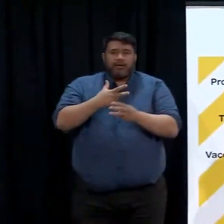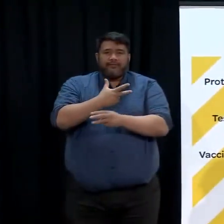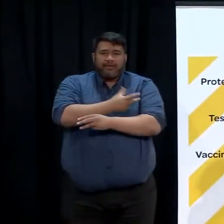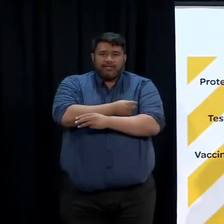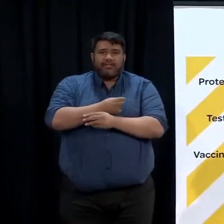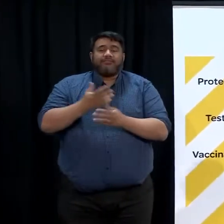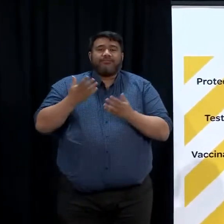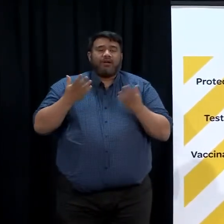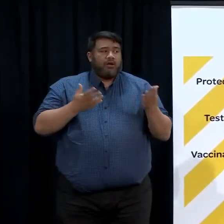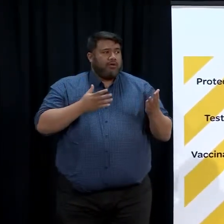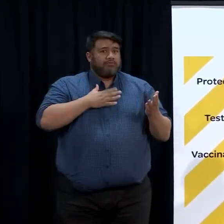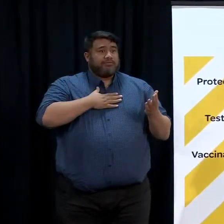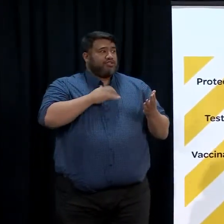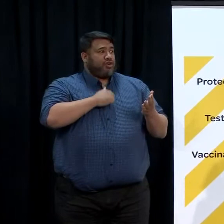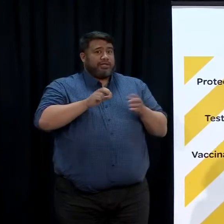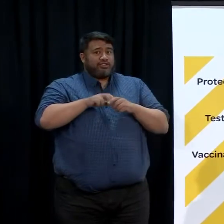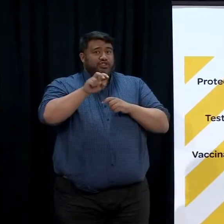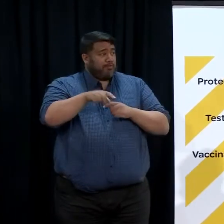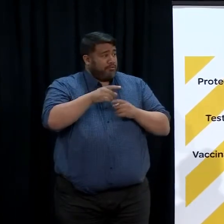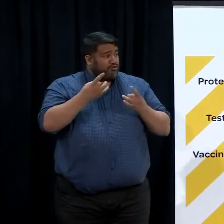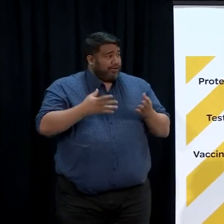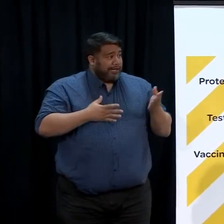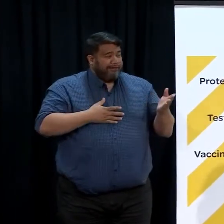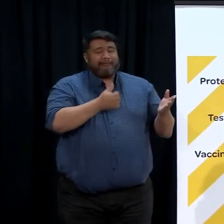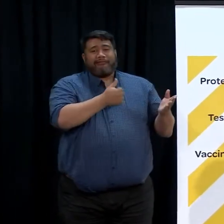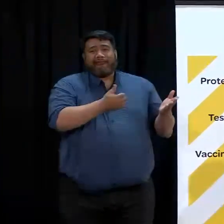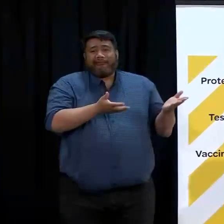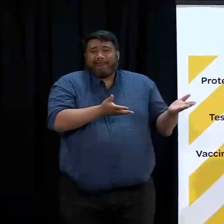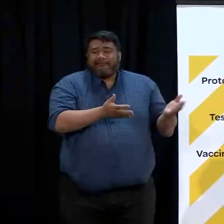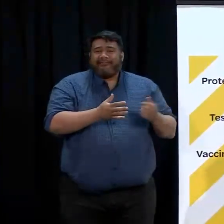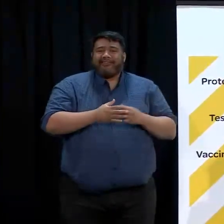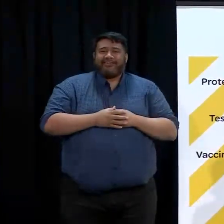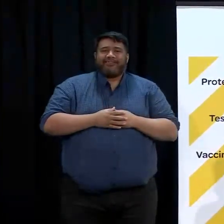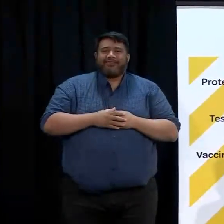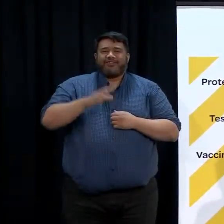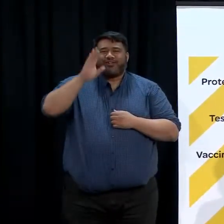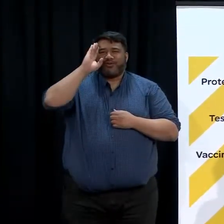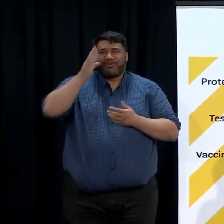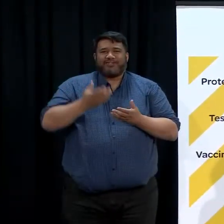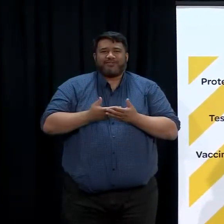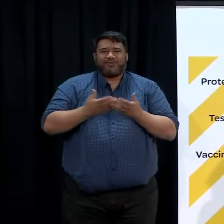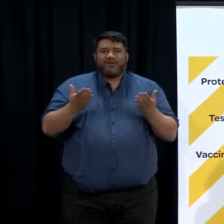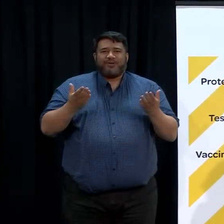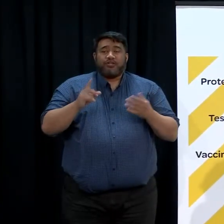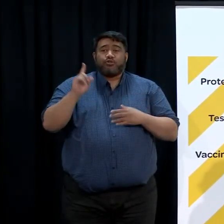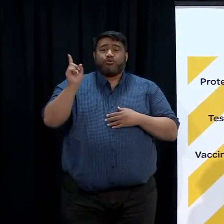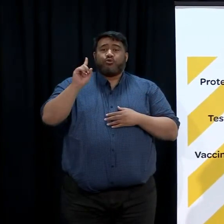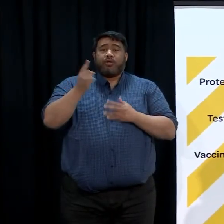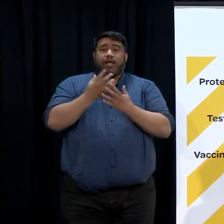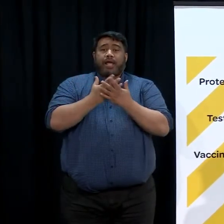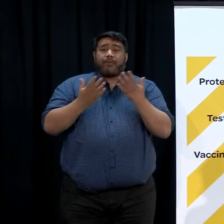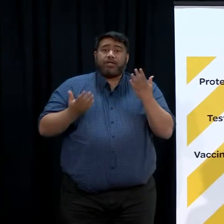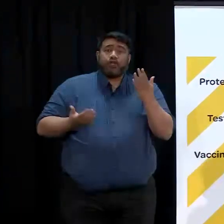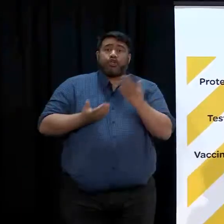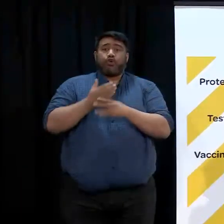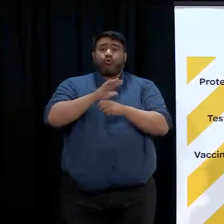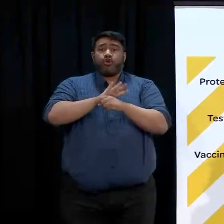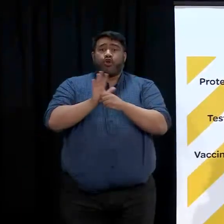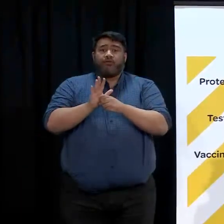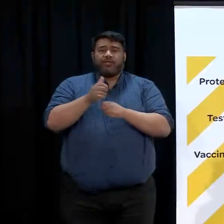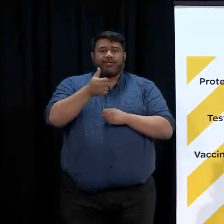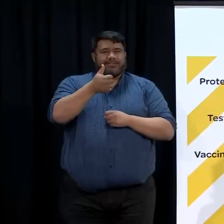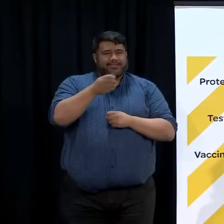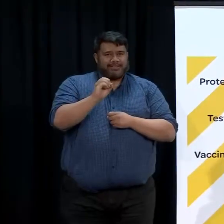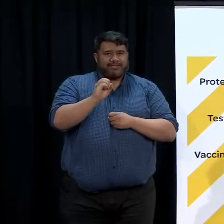Sorry, didn't give you much time to prepare, did I? Right. Kia ora koutou katoa. So today there are 60 new COVID cases in the community to